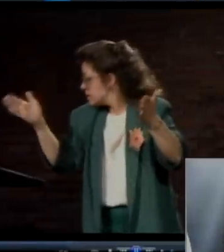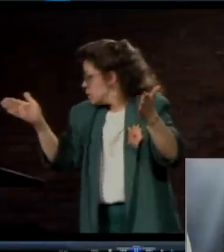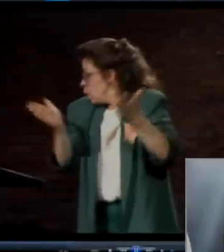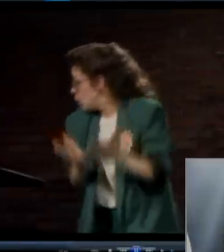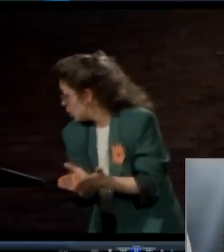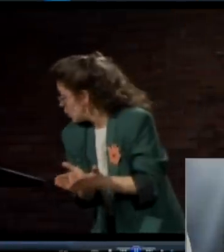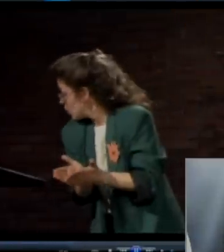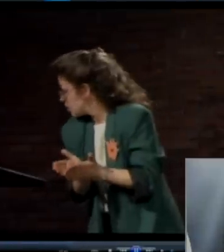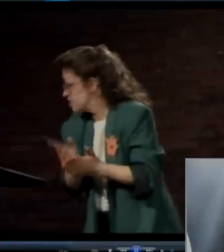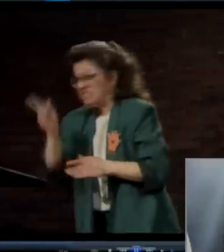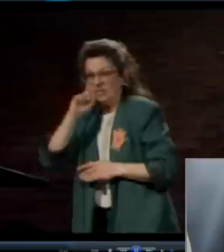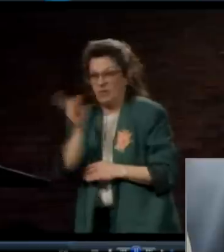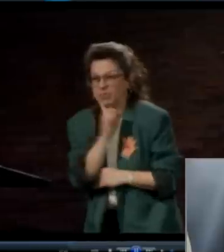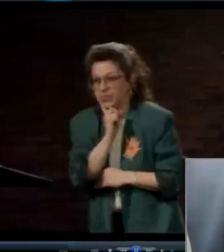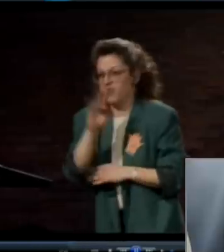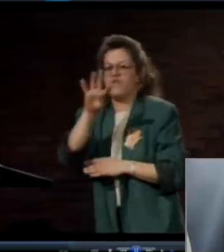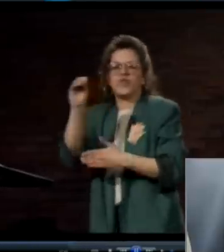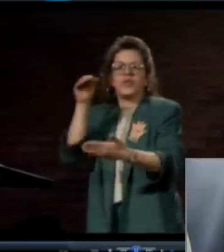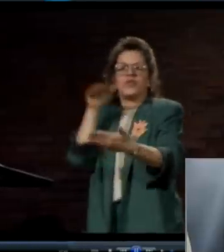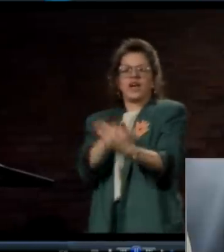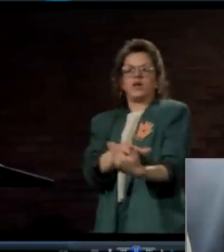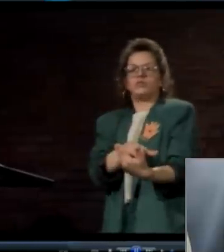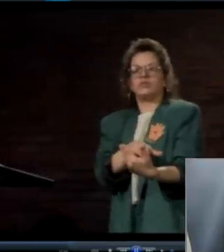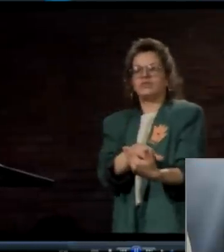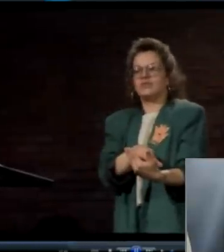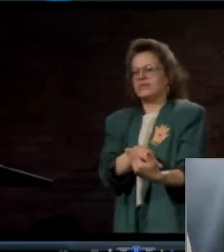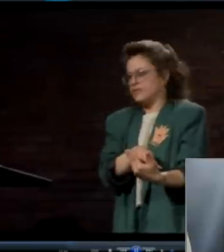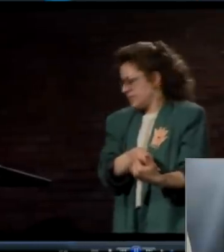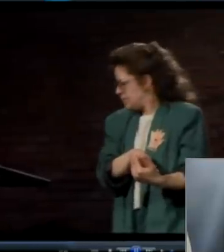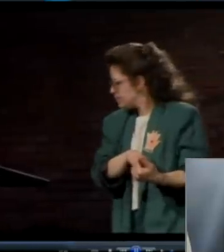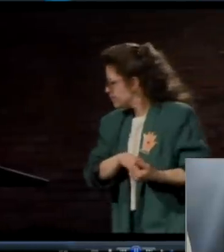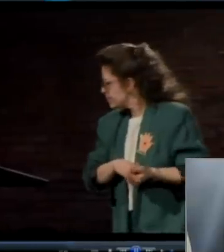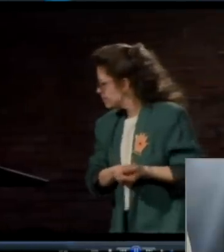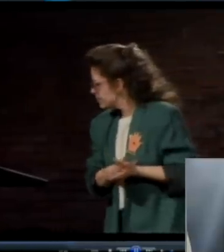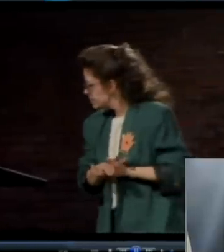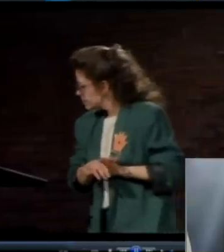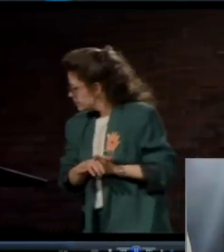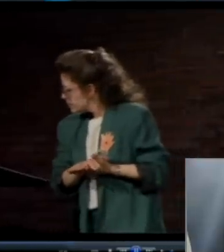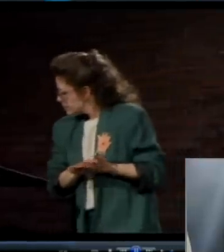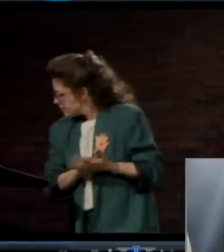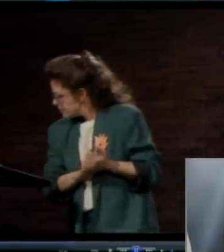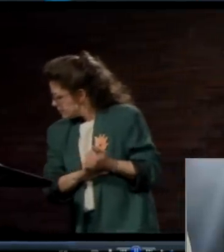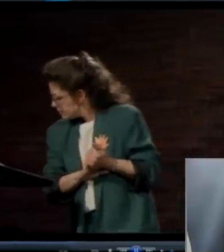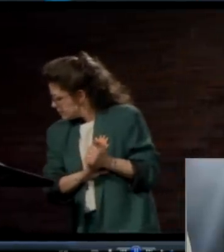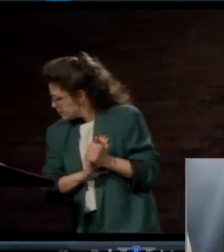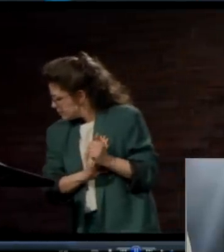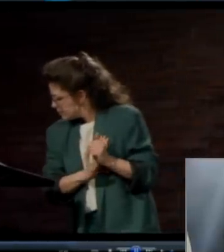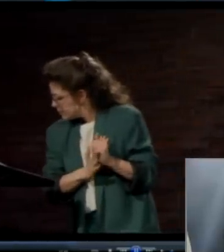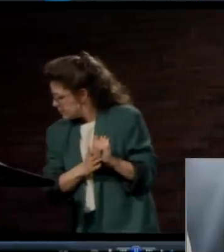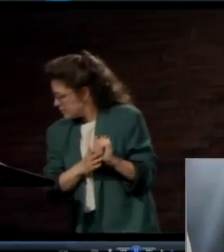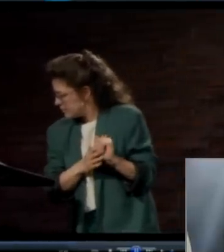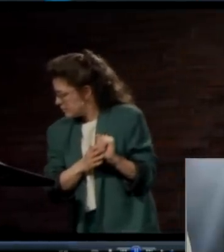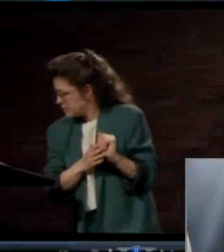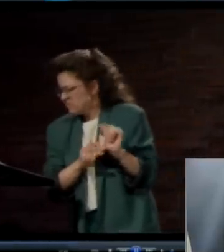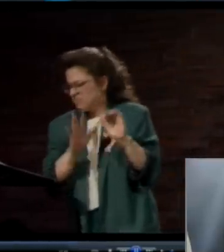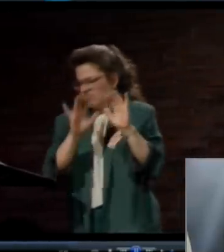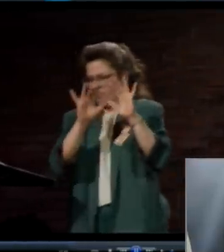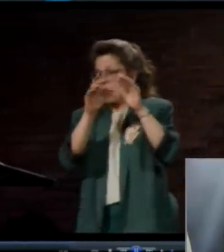have a hearing loss of some sort, and about 40,000 identify themselves as being deaf.